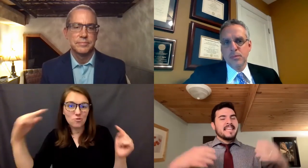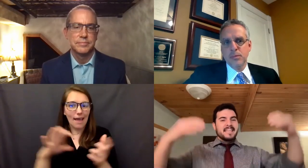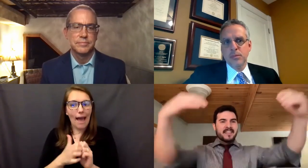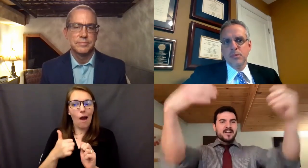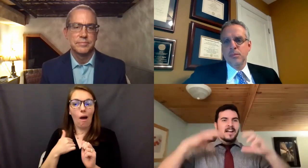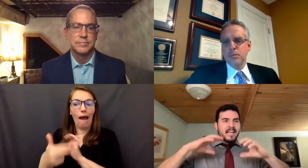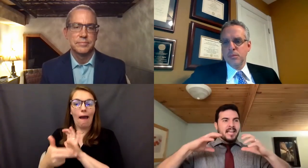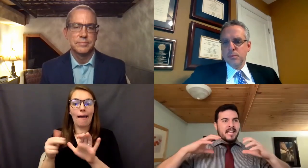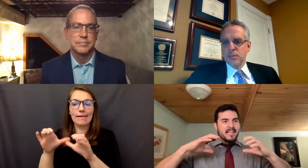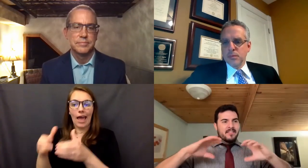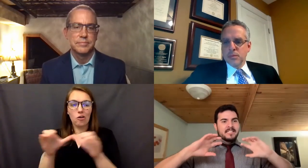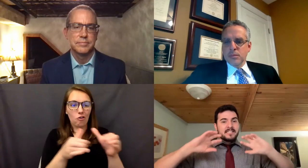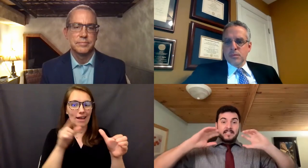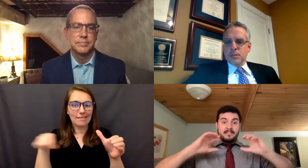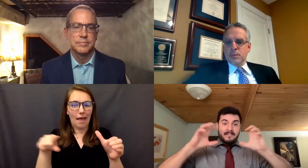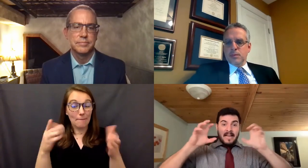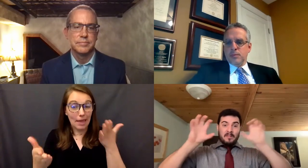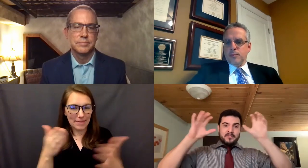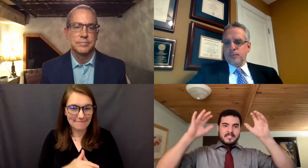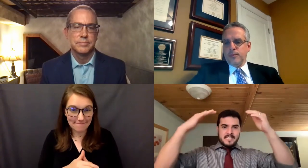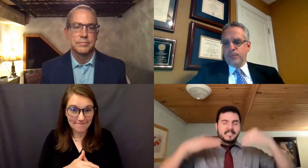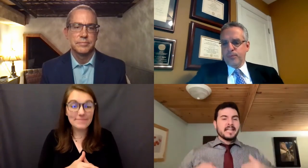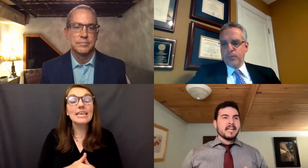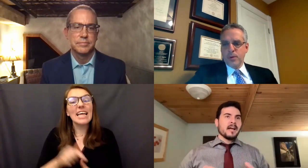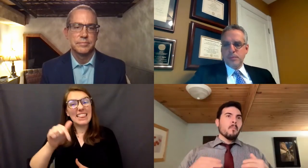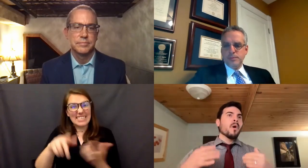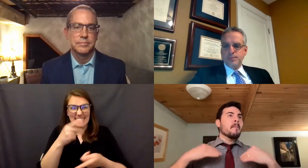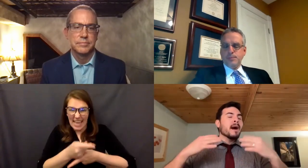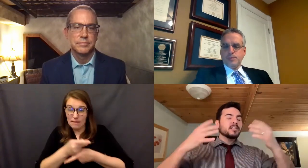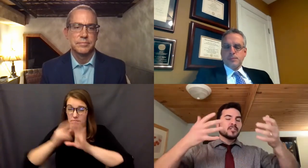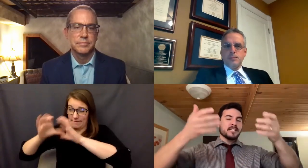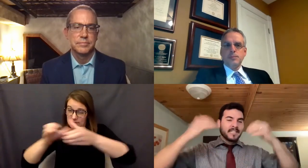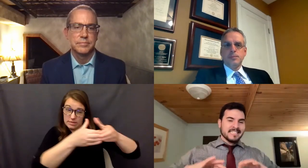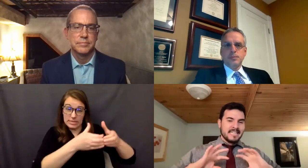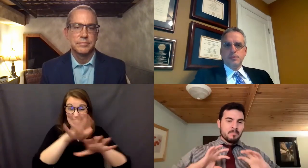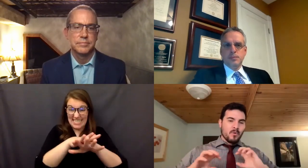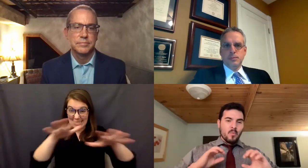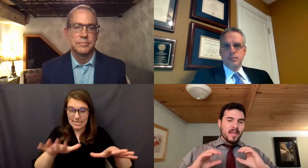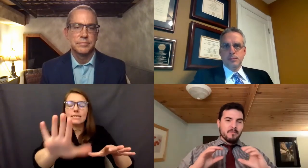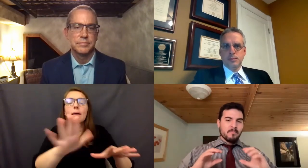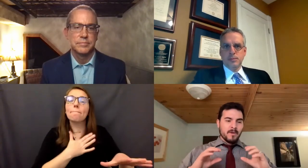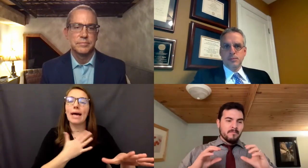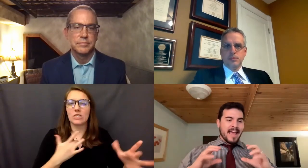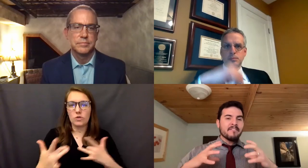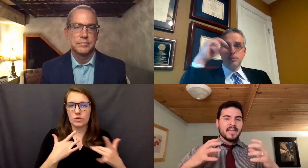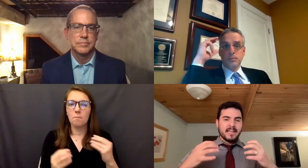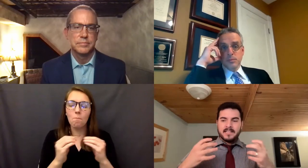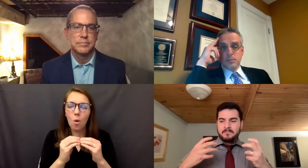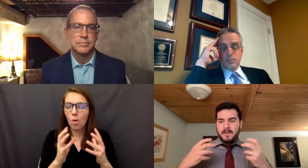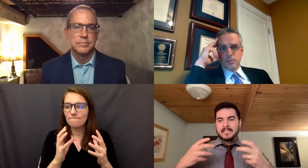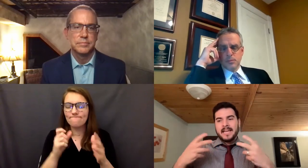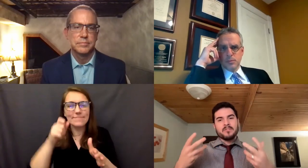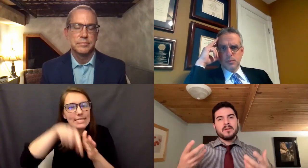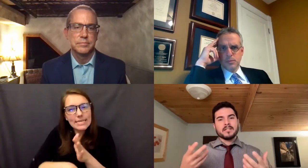I think this typological distinction, my concern is a deeper way of navigating